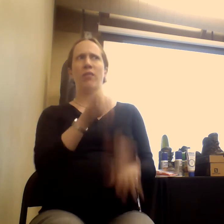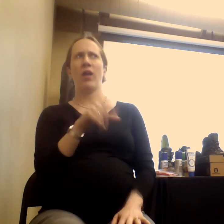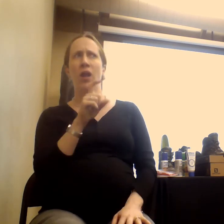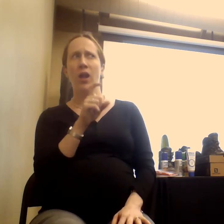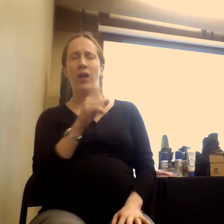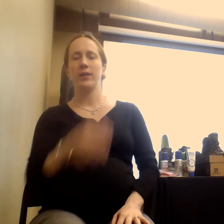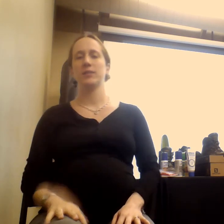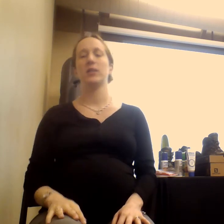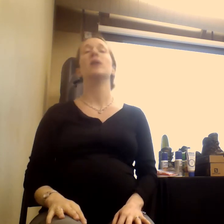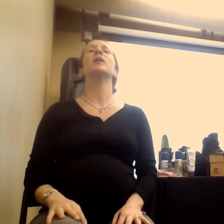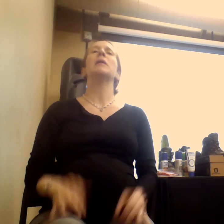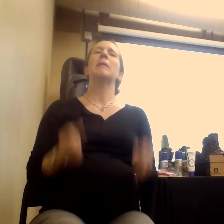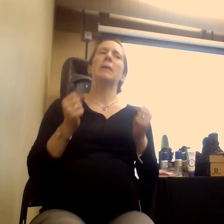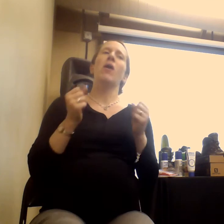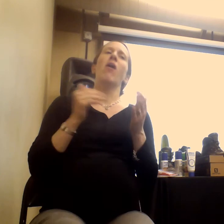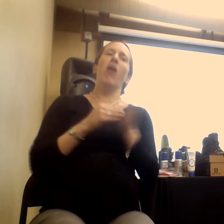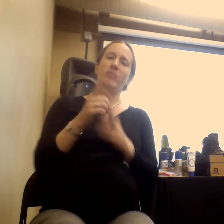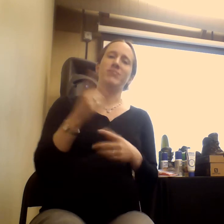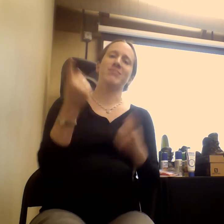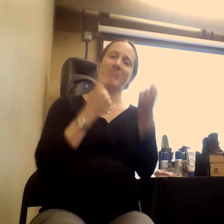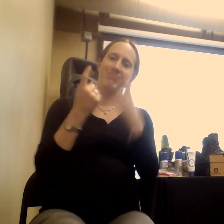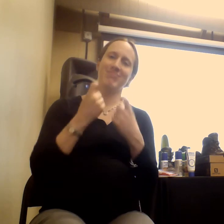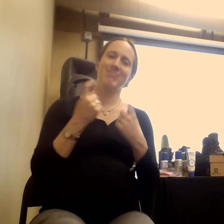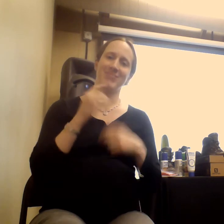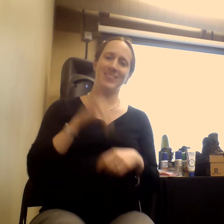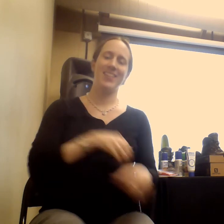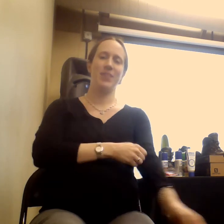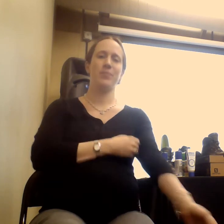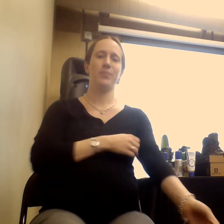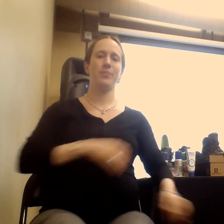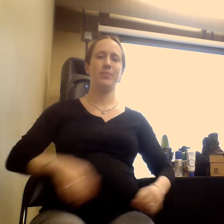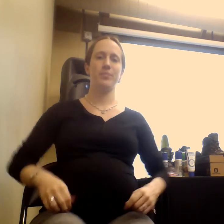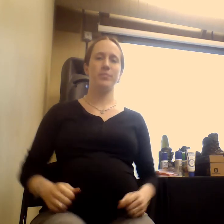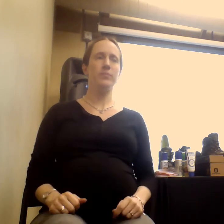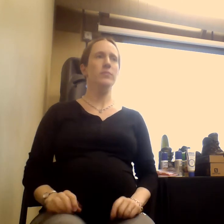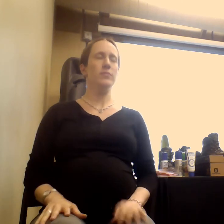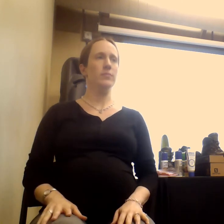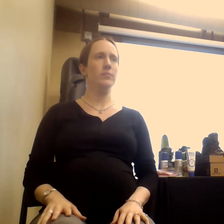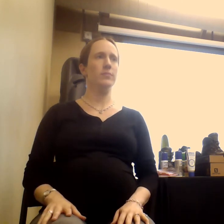We do a 3,000-mile bicycle race from Oceanside, California to Annapolis, Maryland.